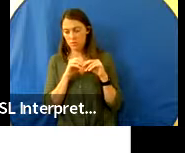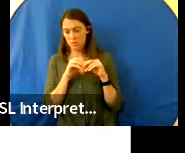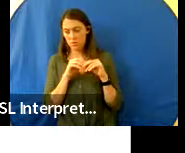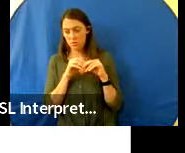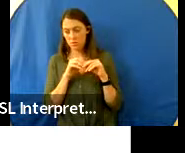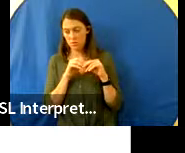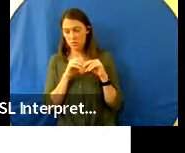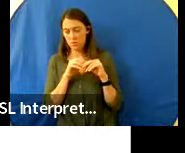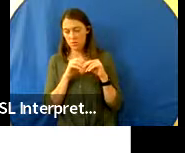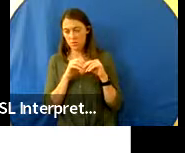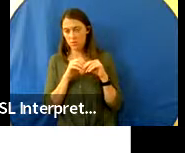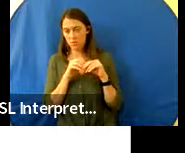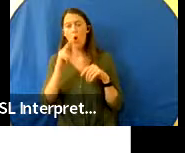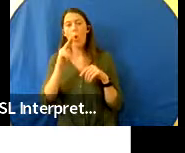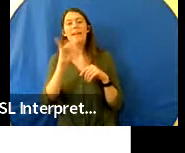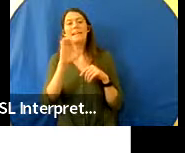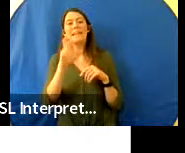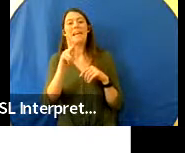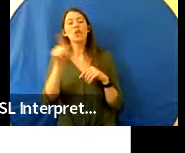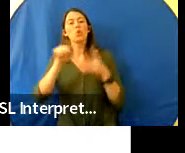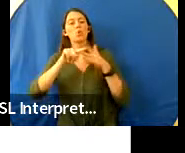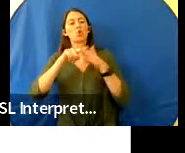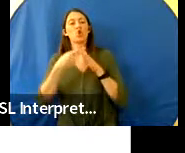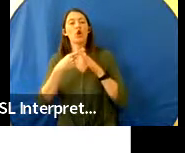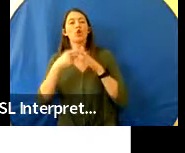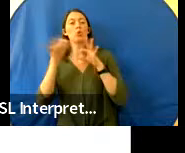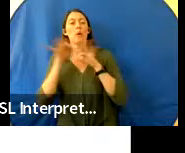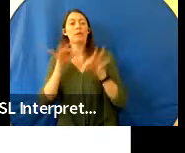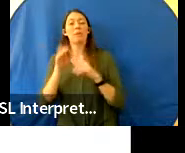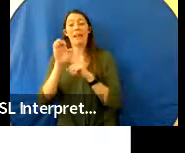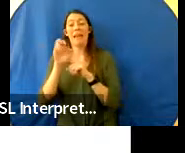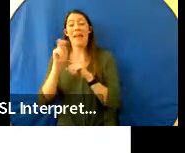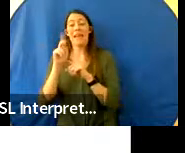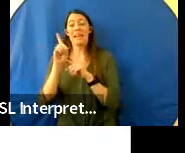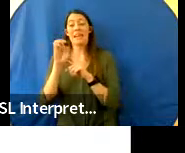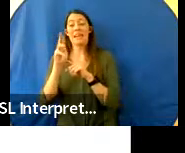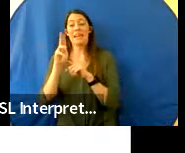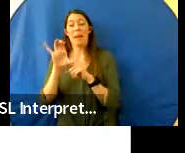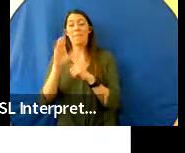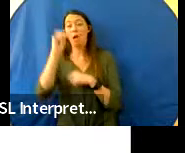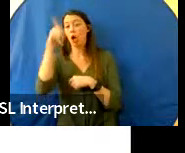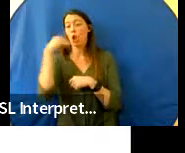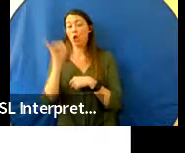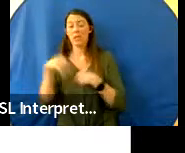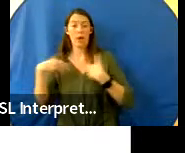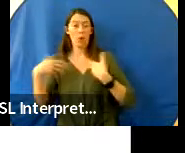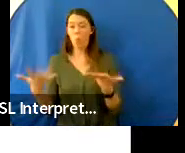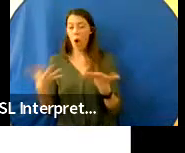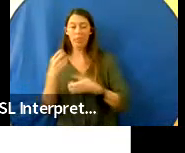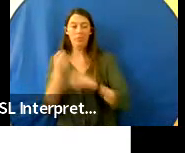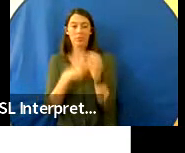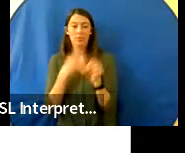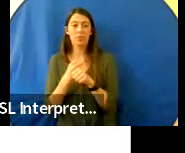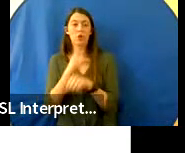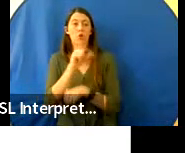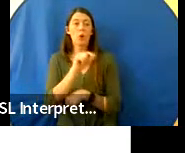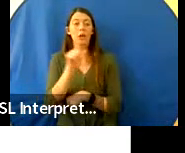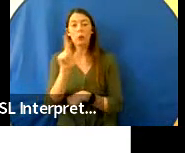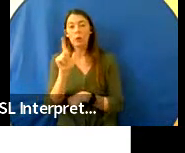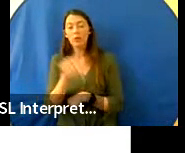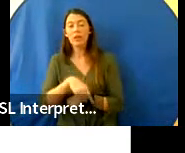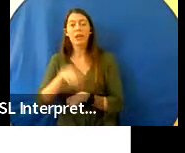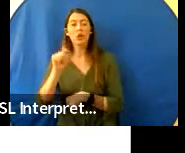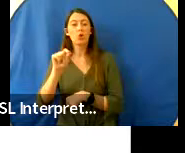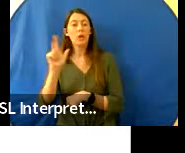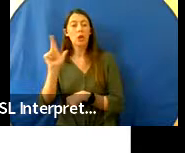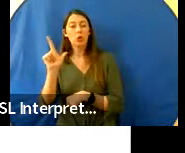endemic might look like in 2023, 2024, and being able to then put numbers to that a